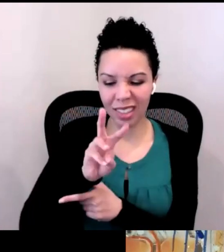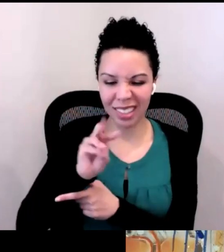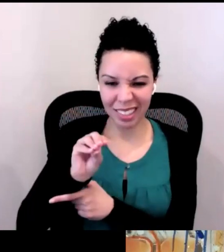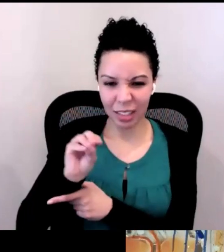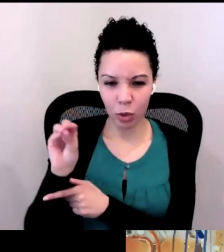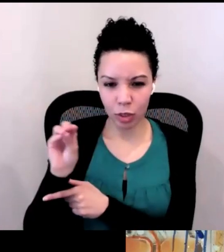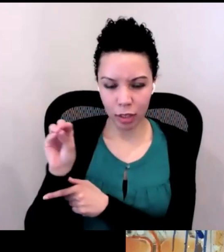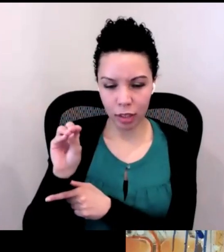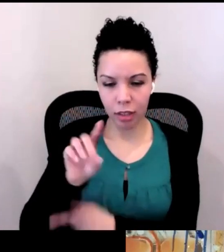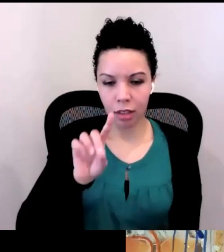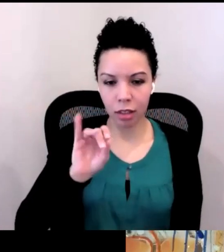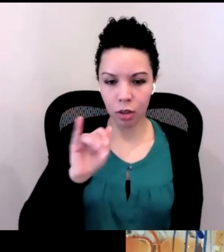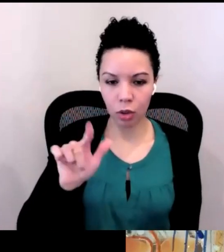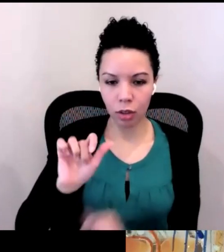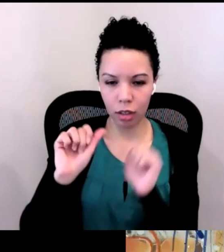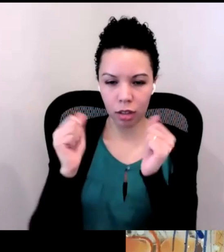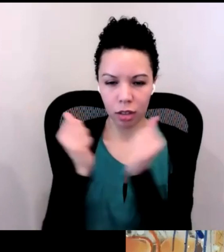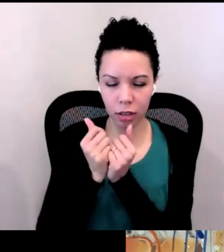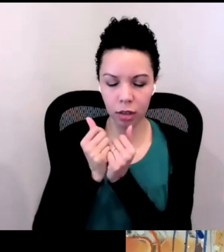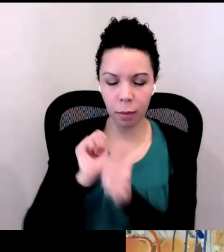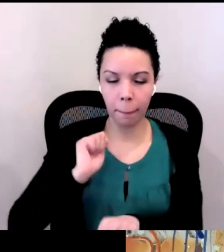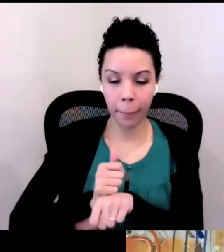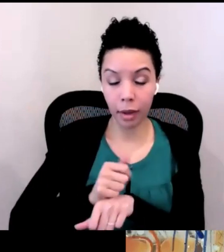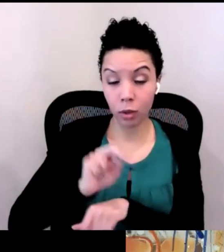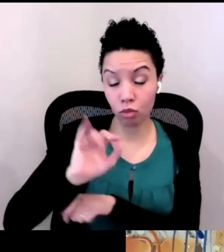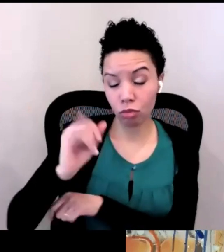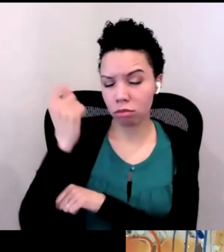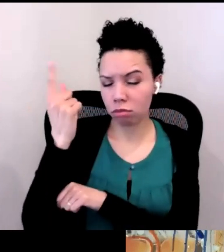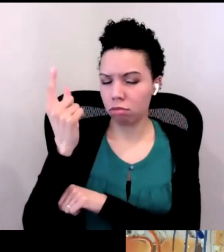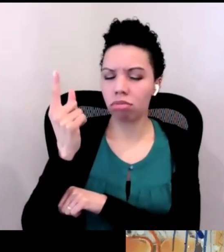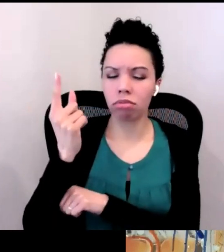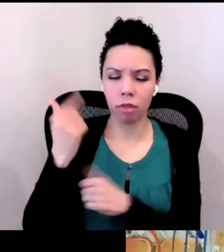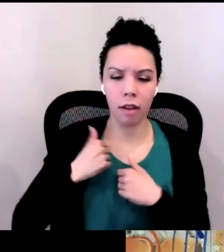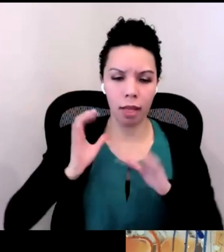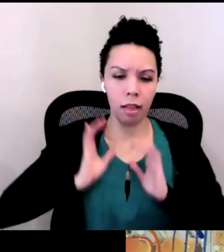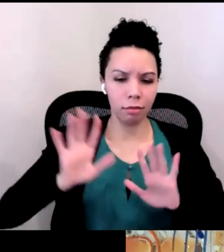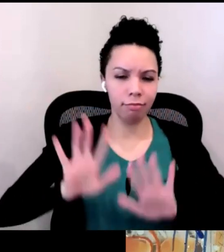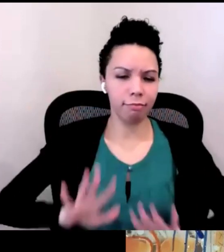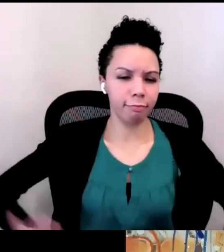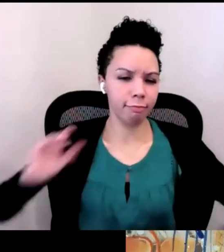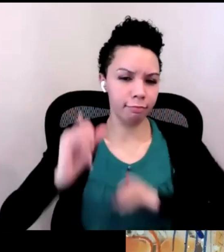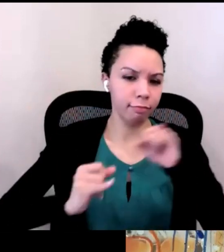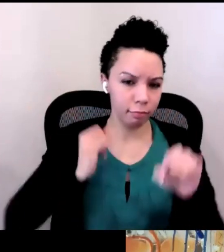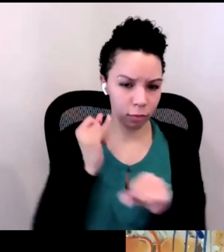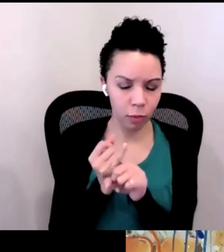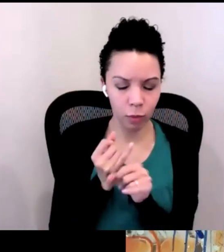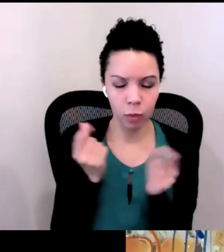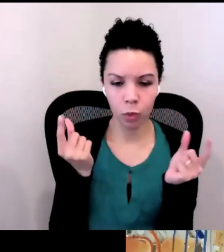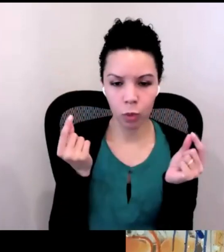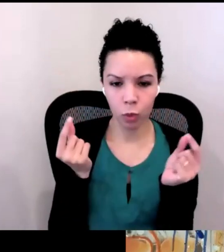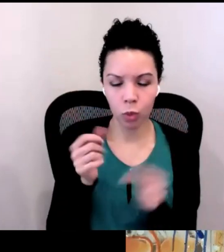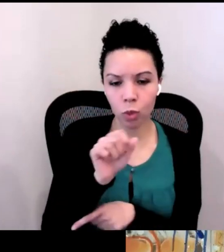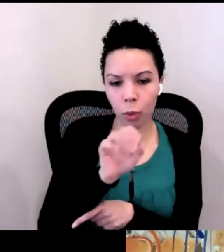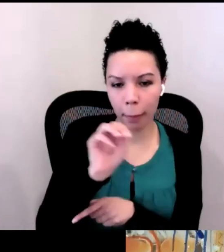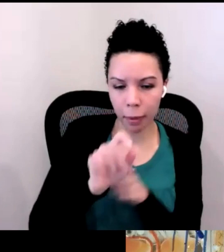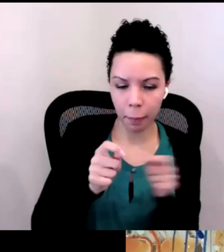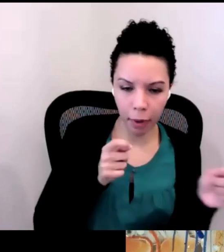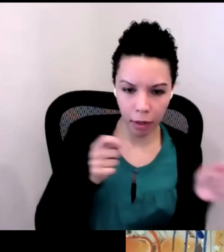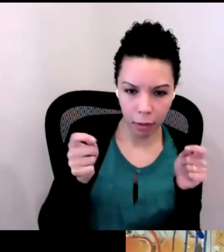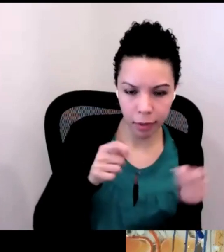based in New Jersey, but we have clients internationally. We do social media management, content